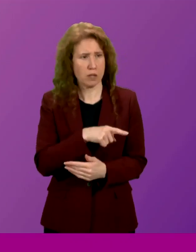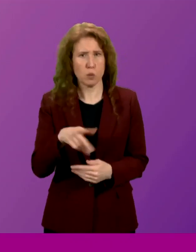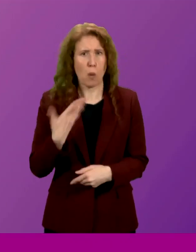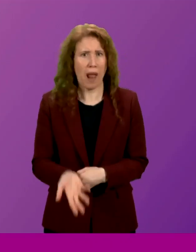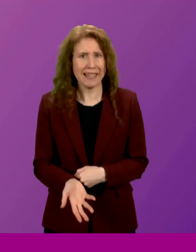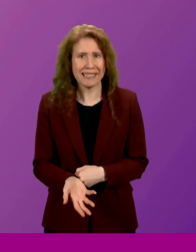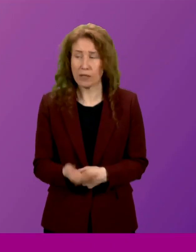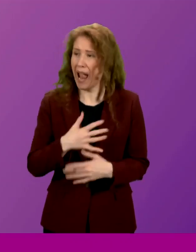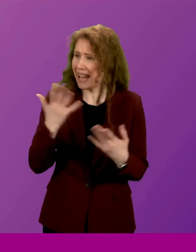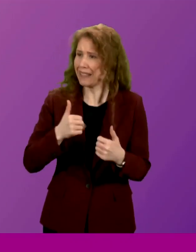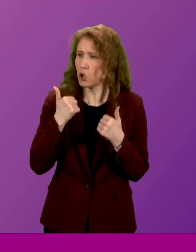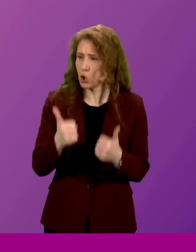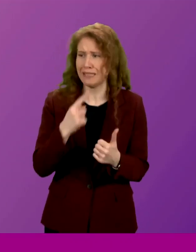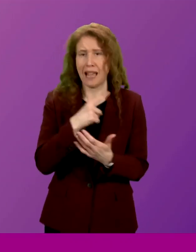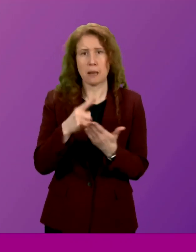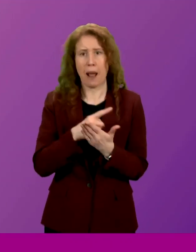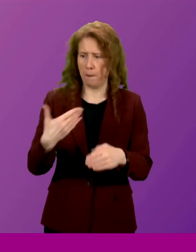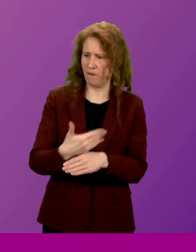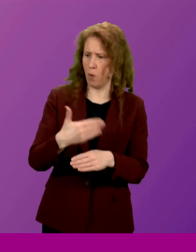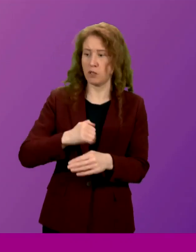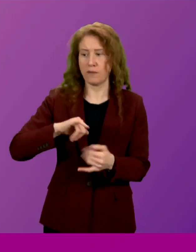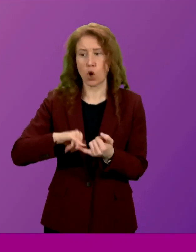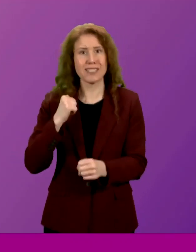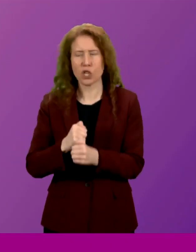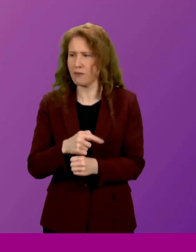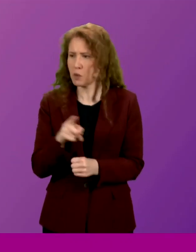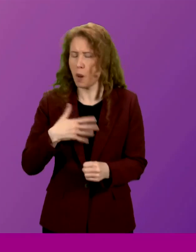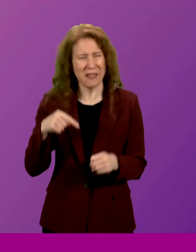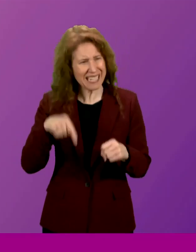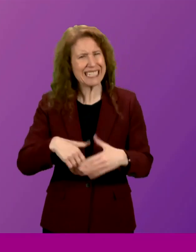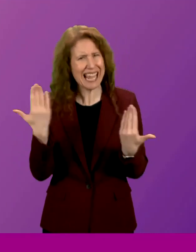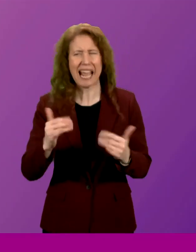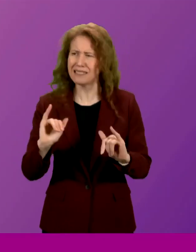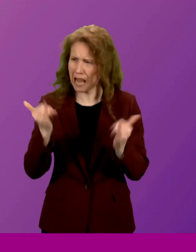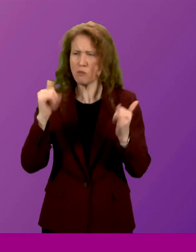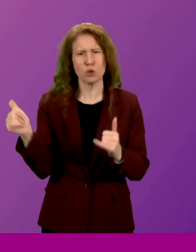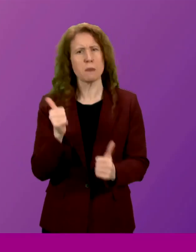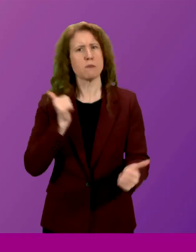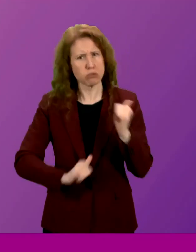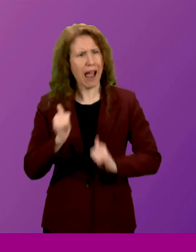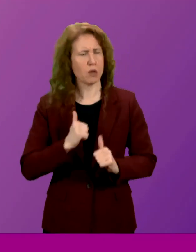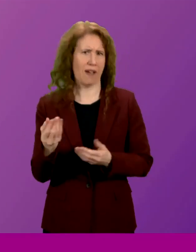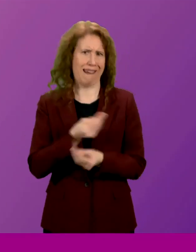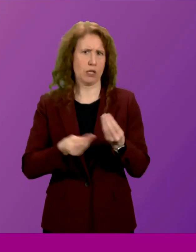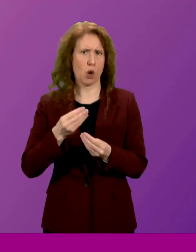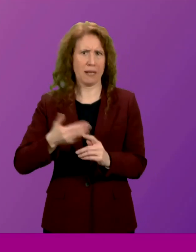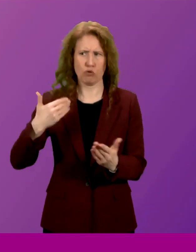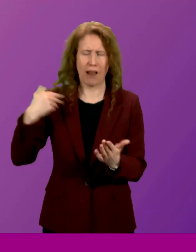or good said about the performance of the Scottish Government. This is a day for Scotland to be proud of our economic track